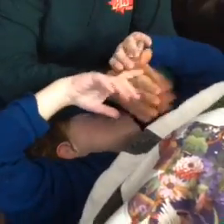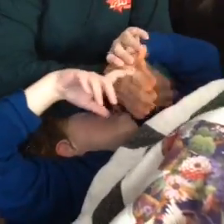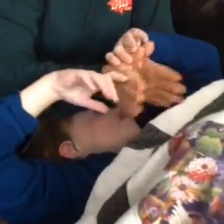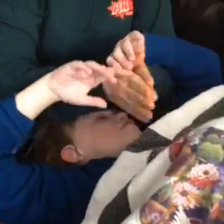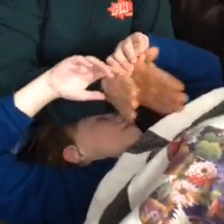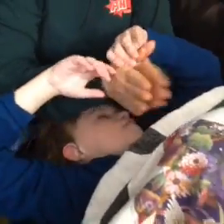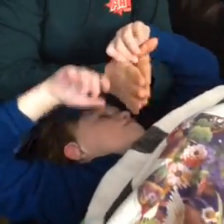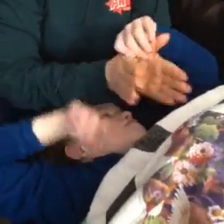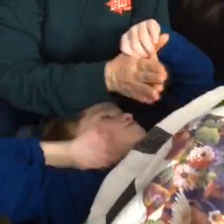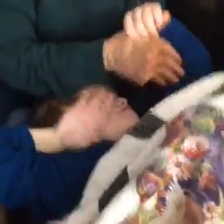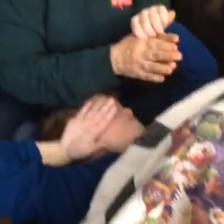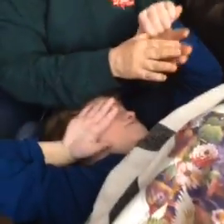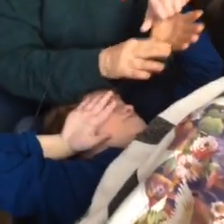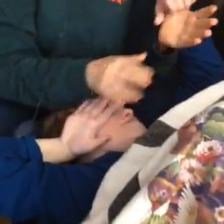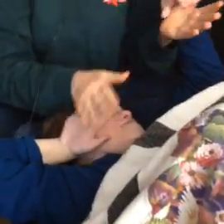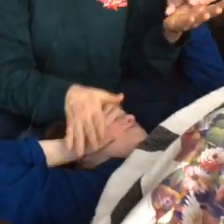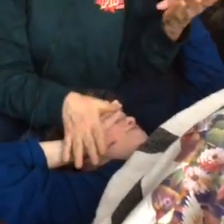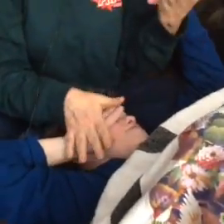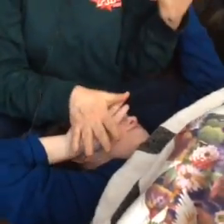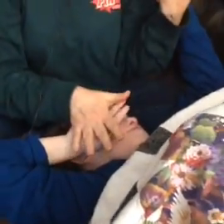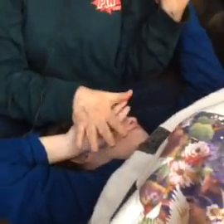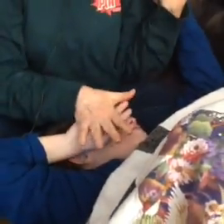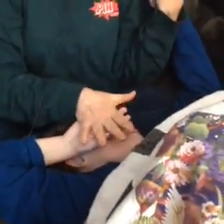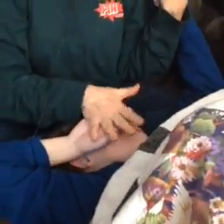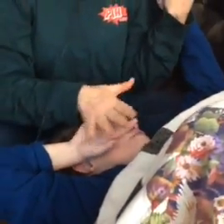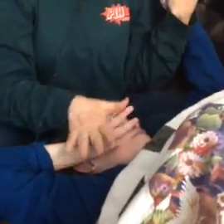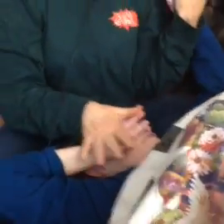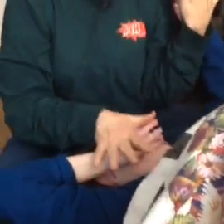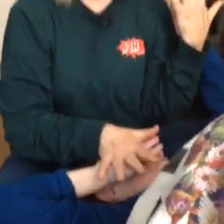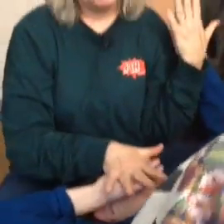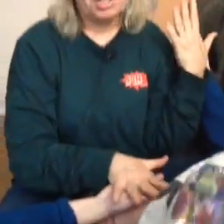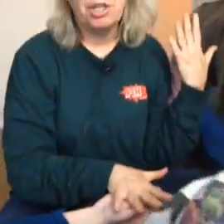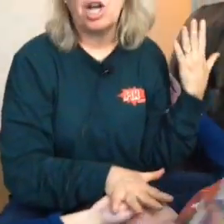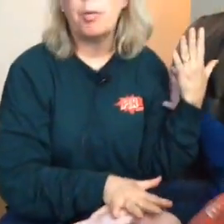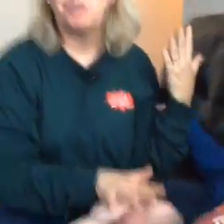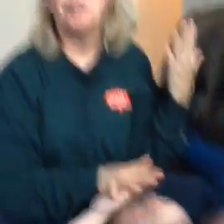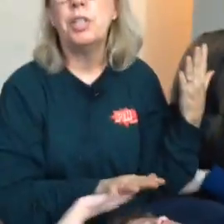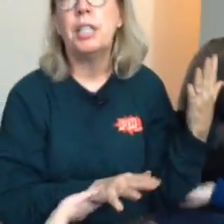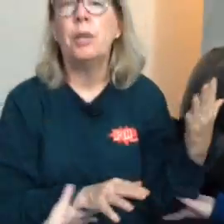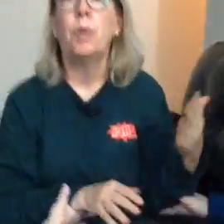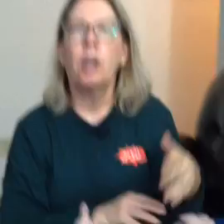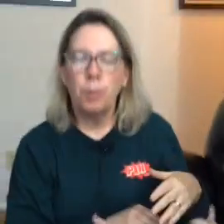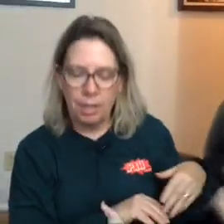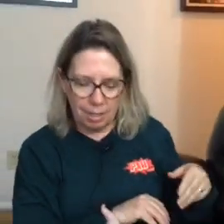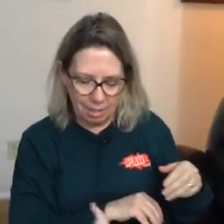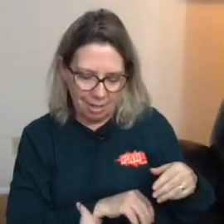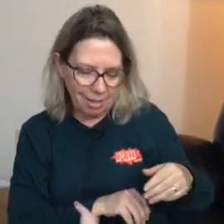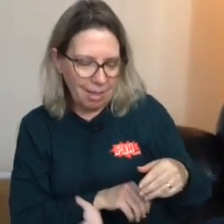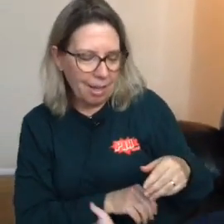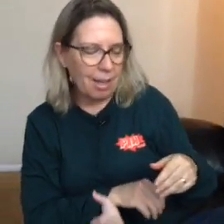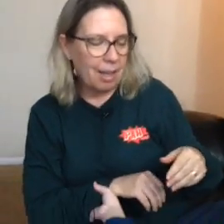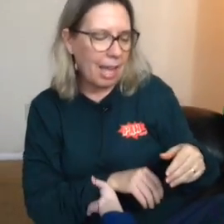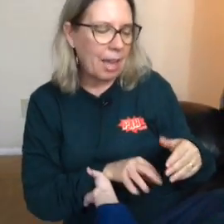Yay! Yay! So this is again a good opportunity where we can have